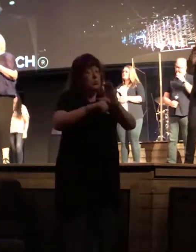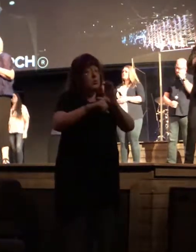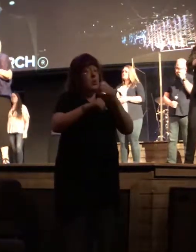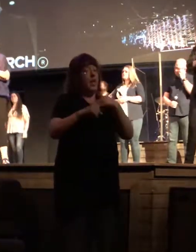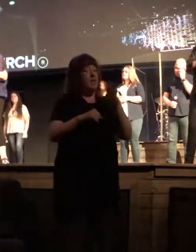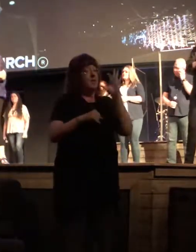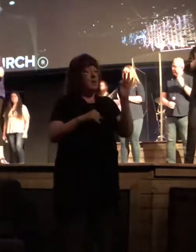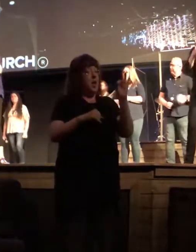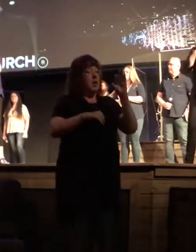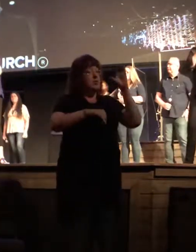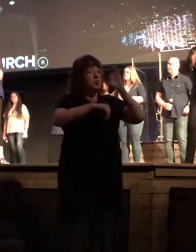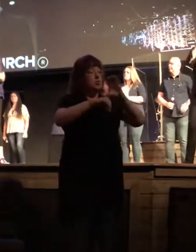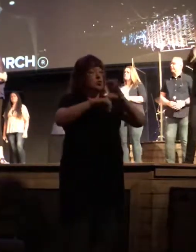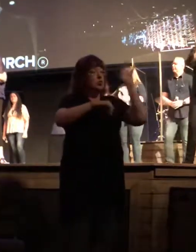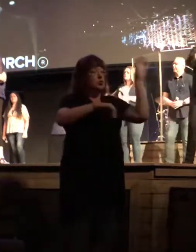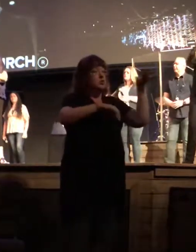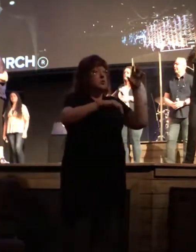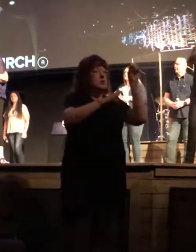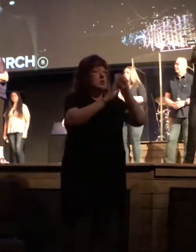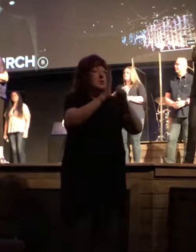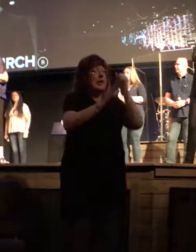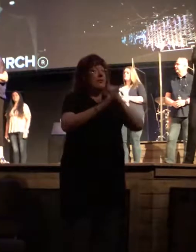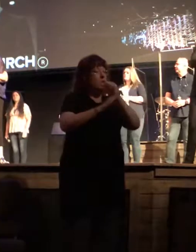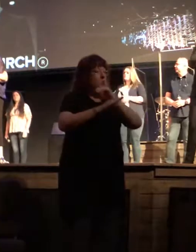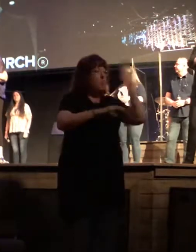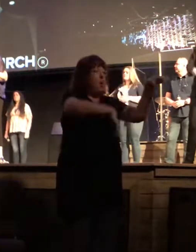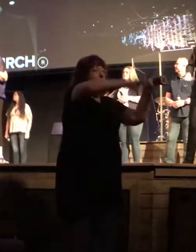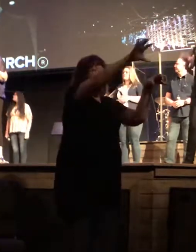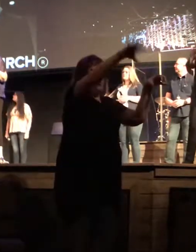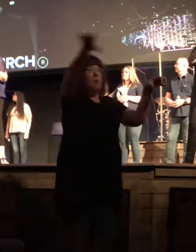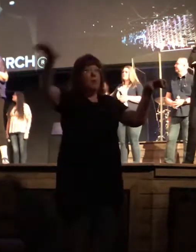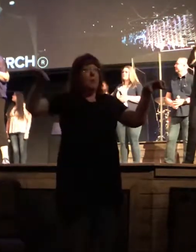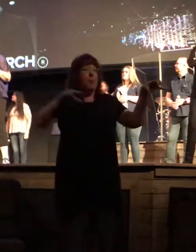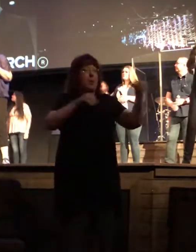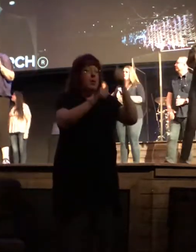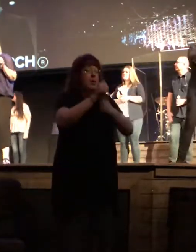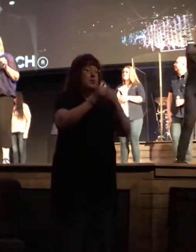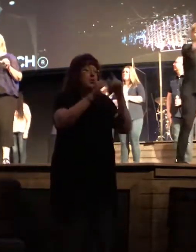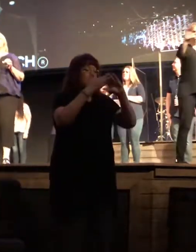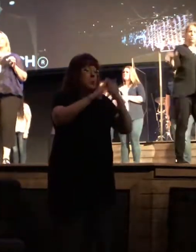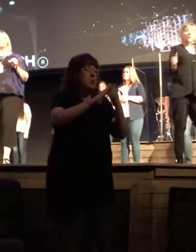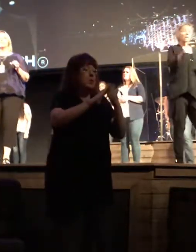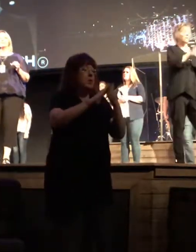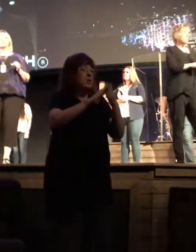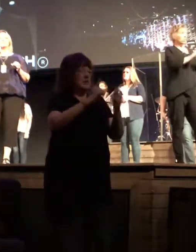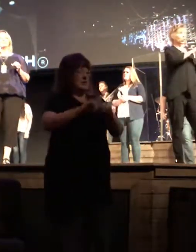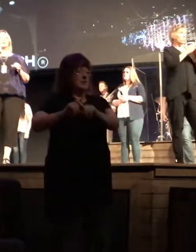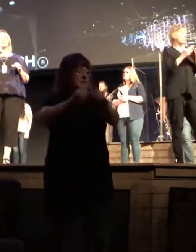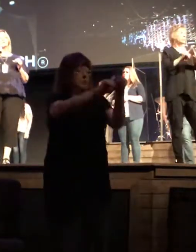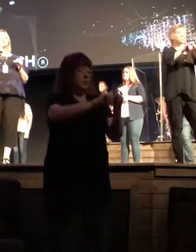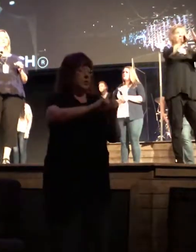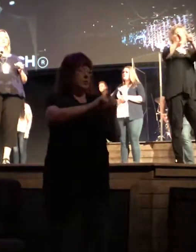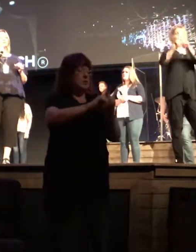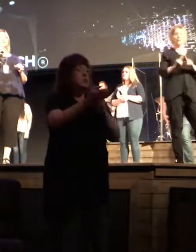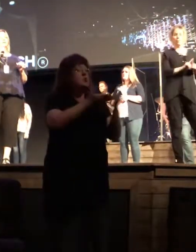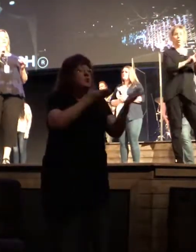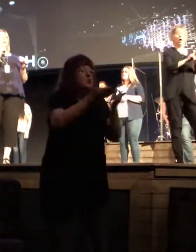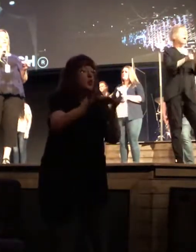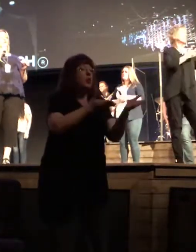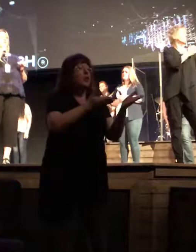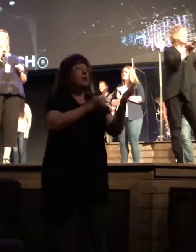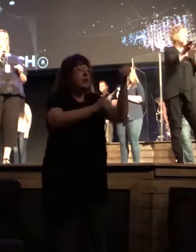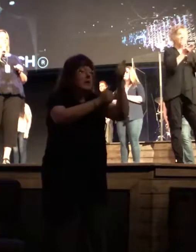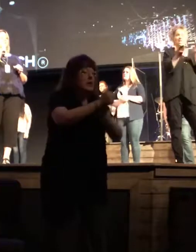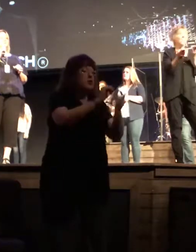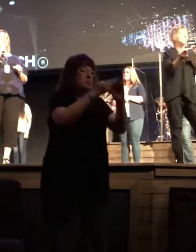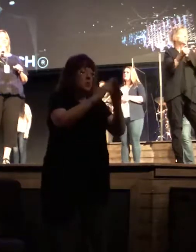have 9 congregations throughout the state of Arizona. Each one of their communities is different, and they serve